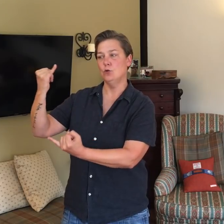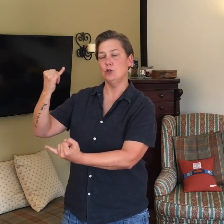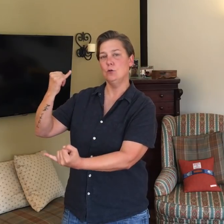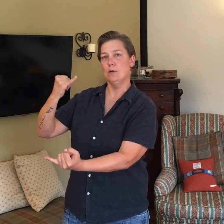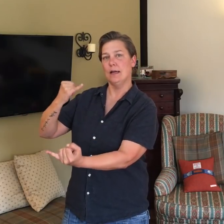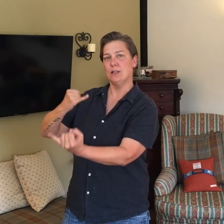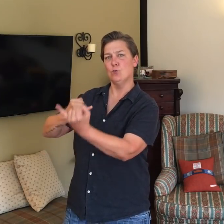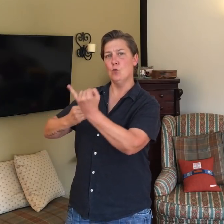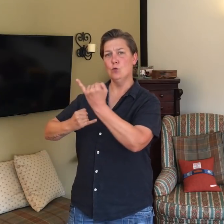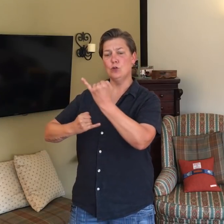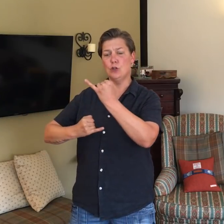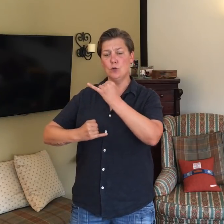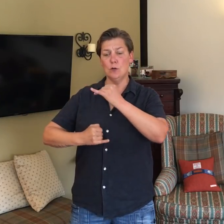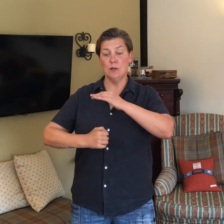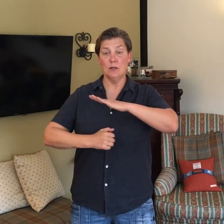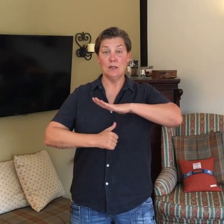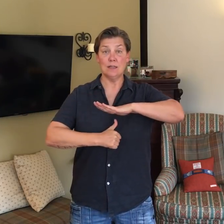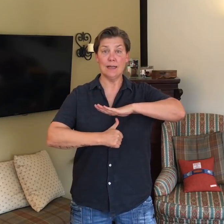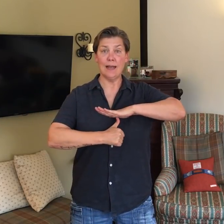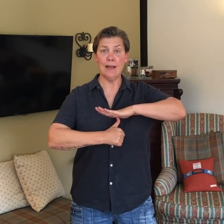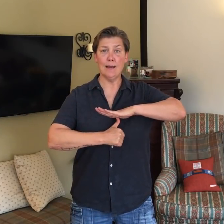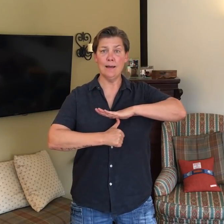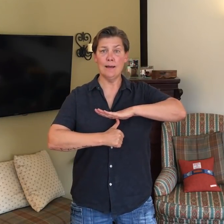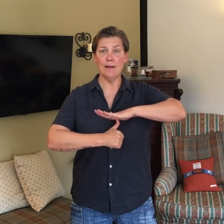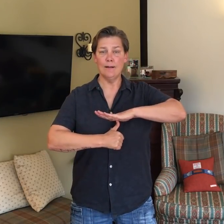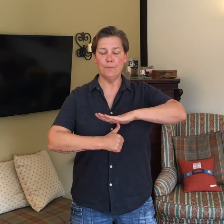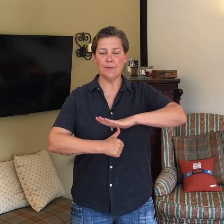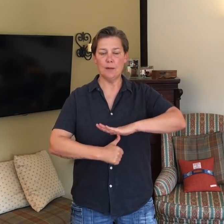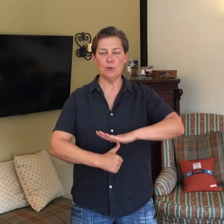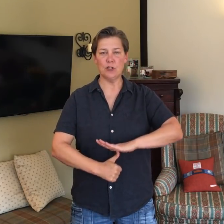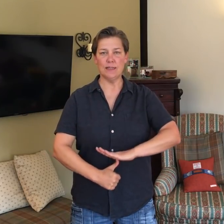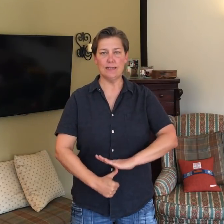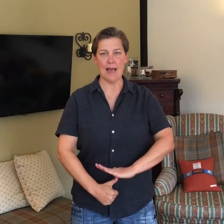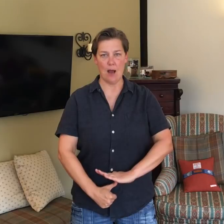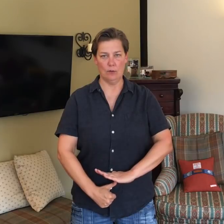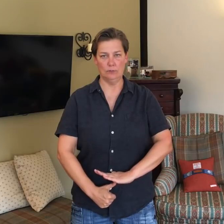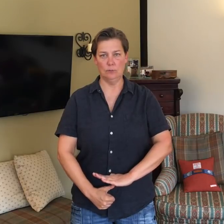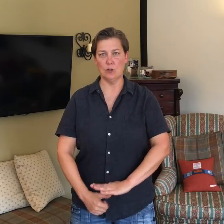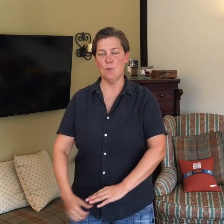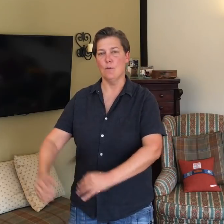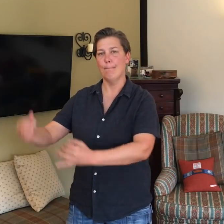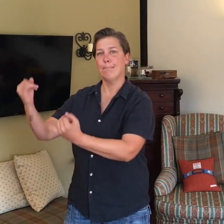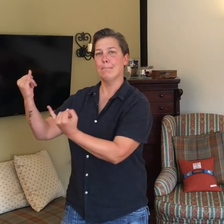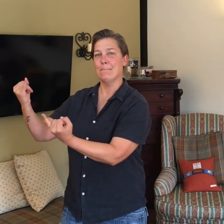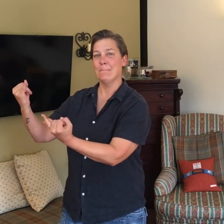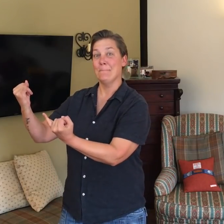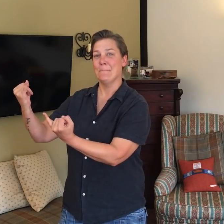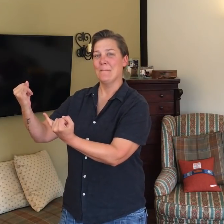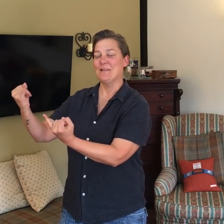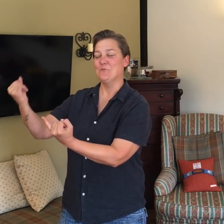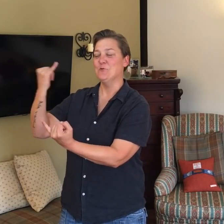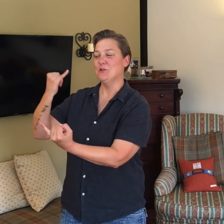you to here and push it down. Once more. Towards you,